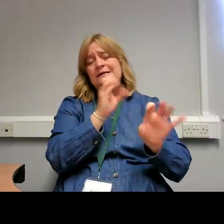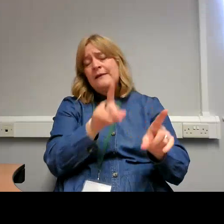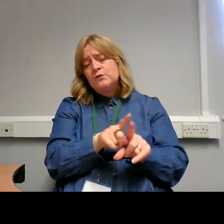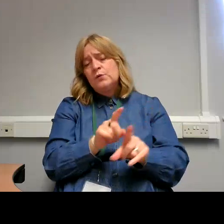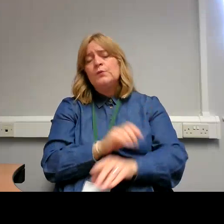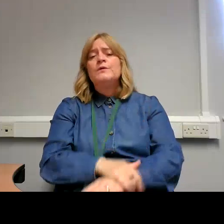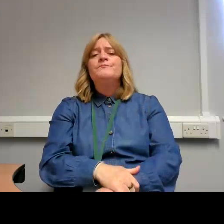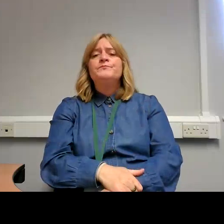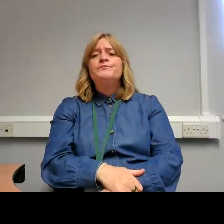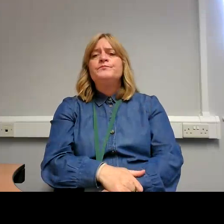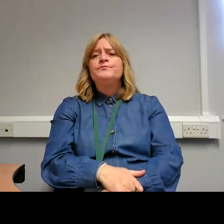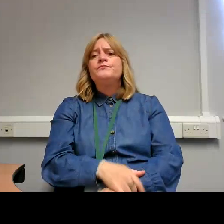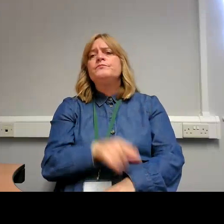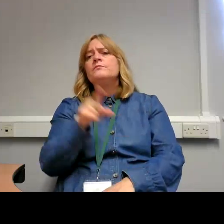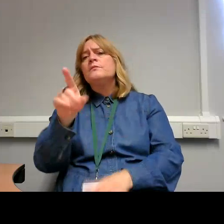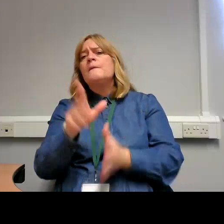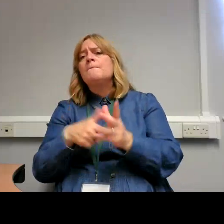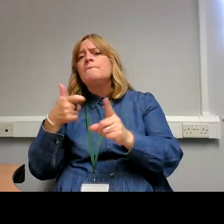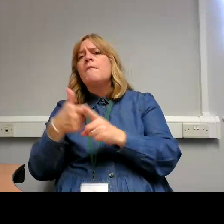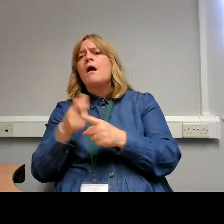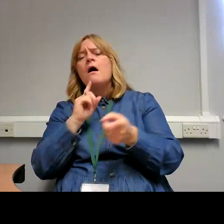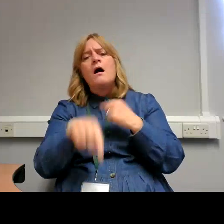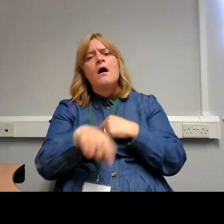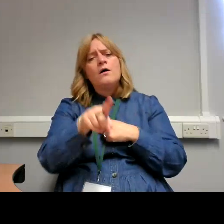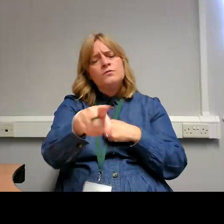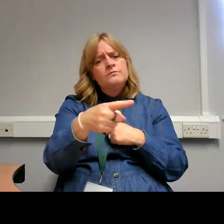Thanks, Paula, you said for any